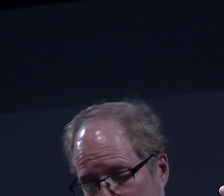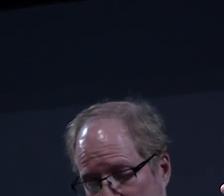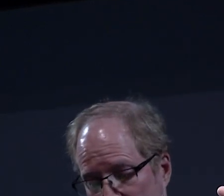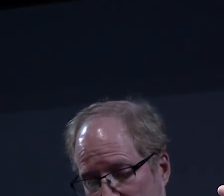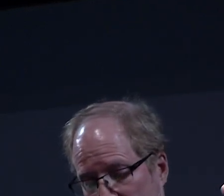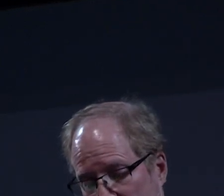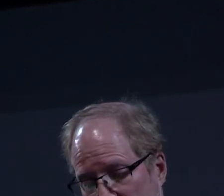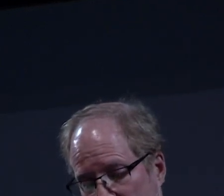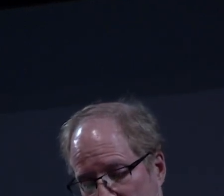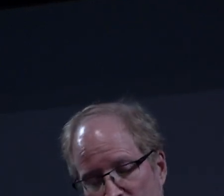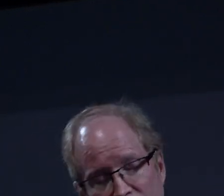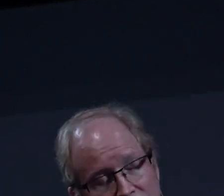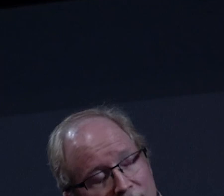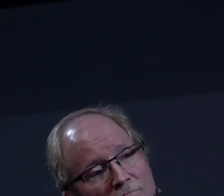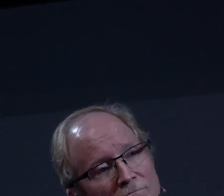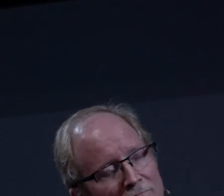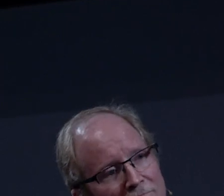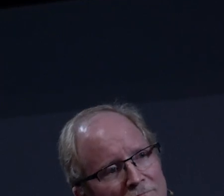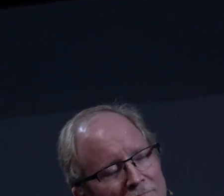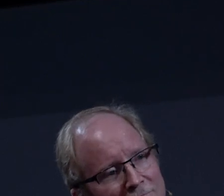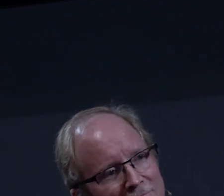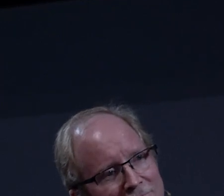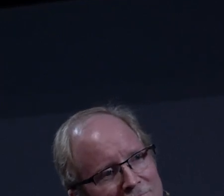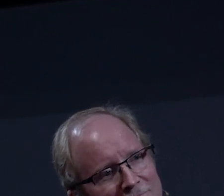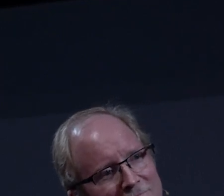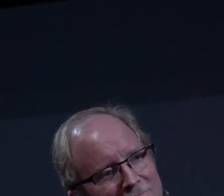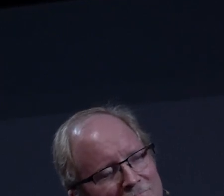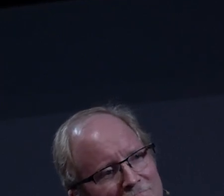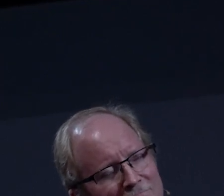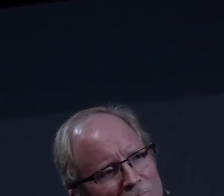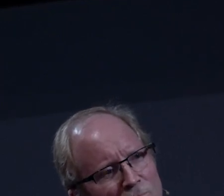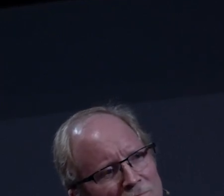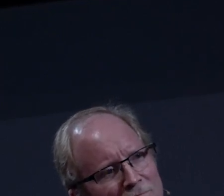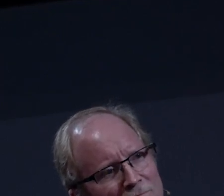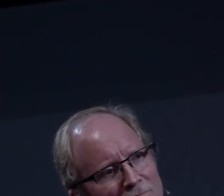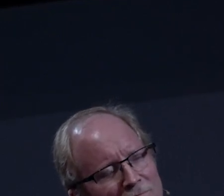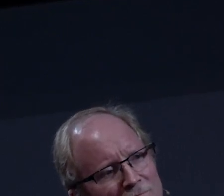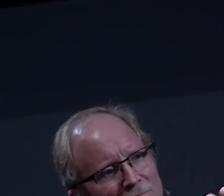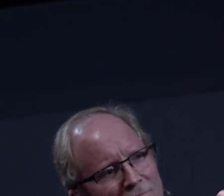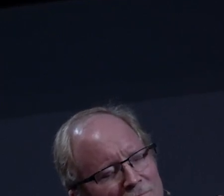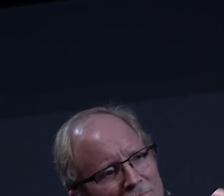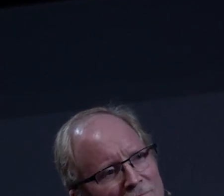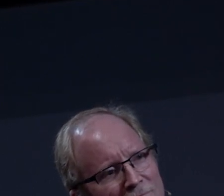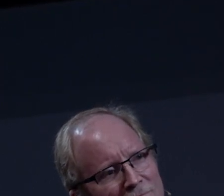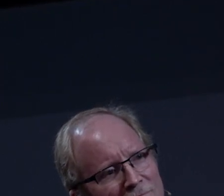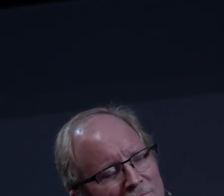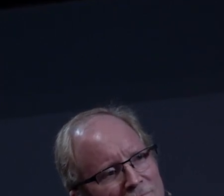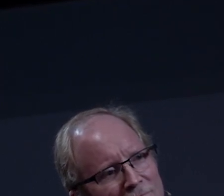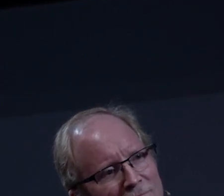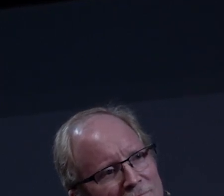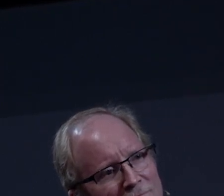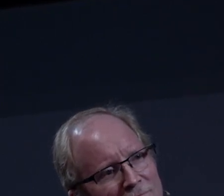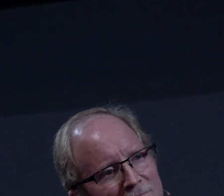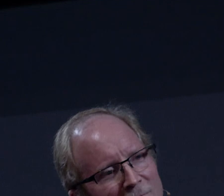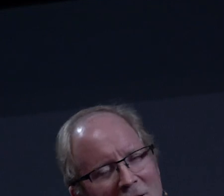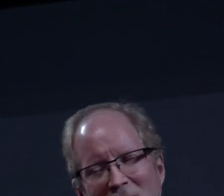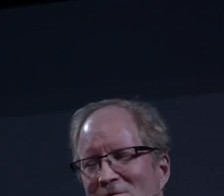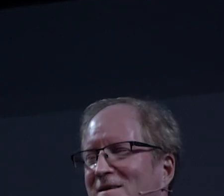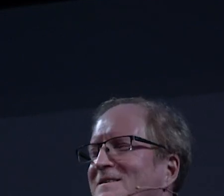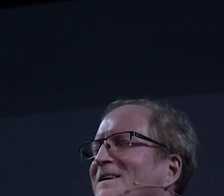you go onto the web and you enter your childhood home address, and it procedurally creates this music